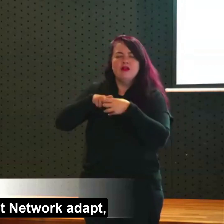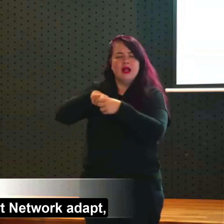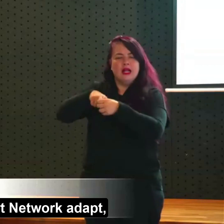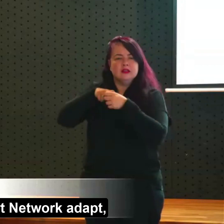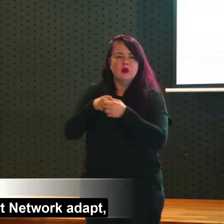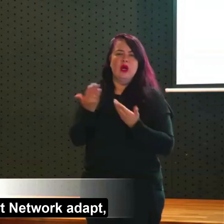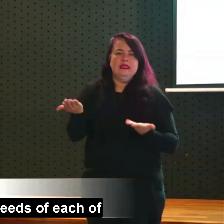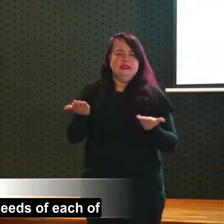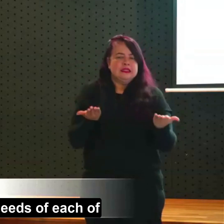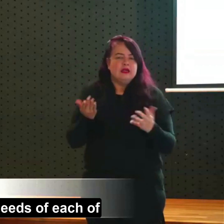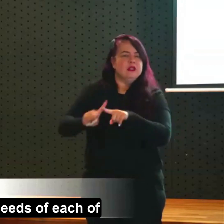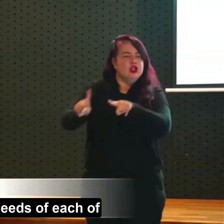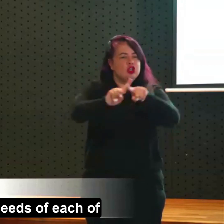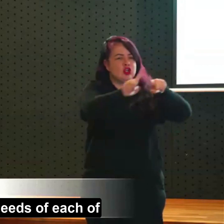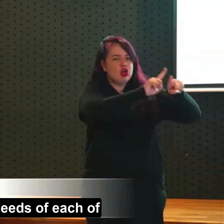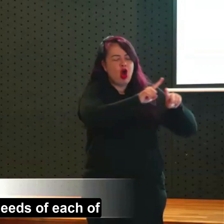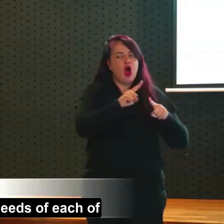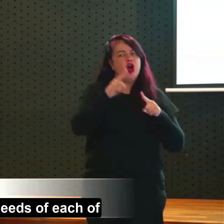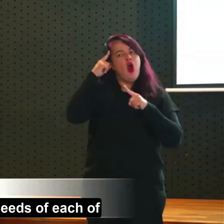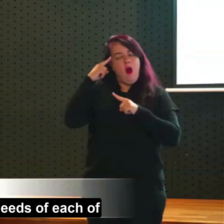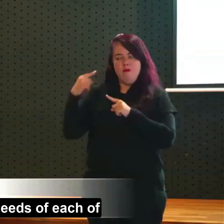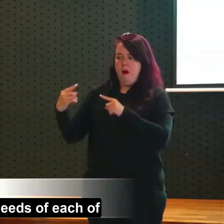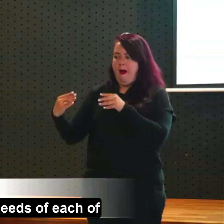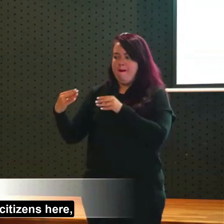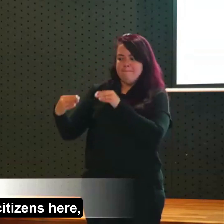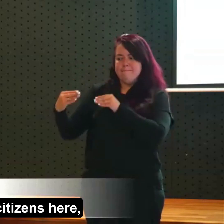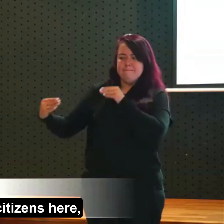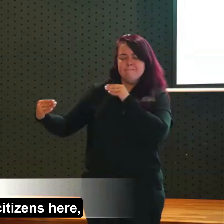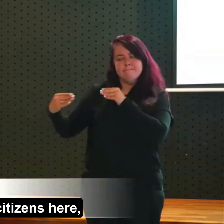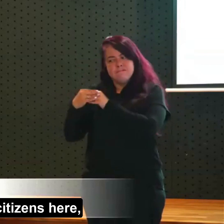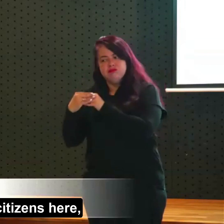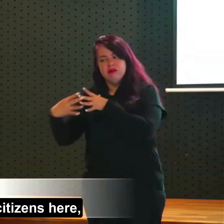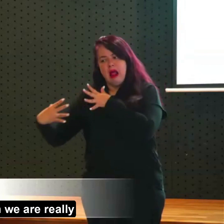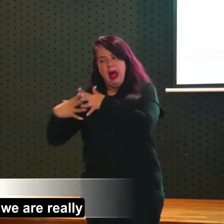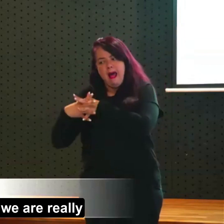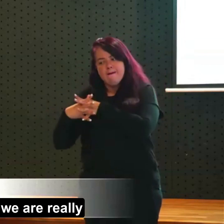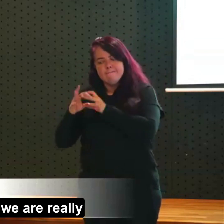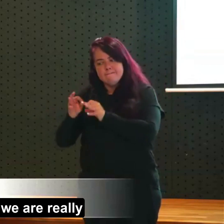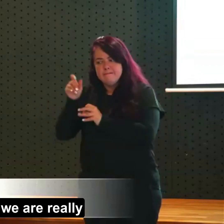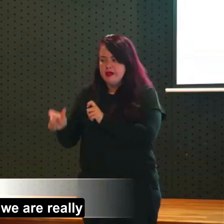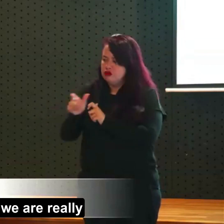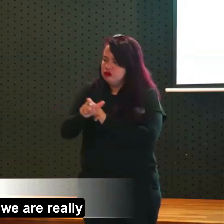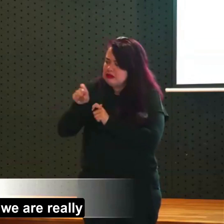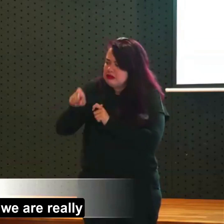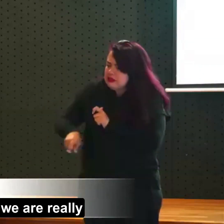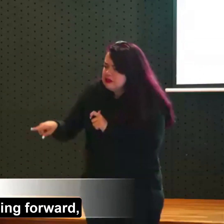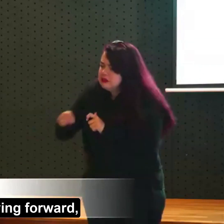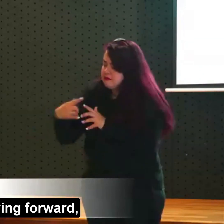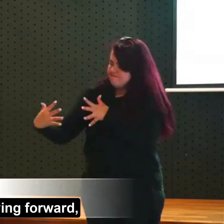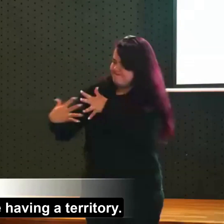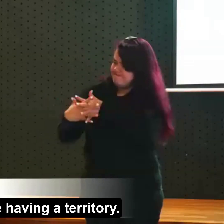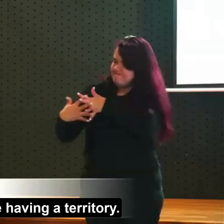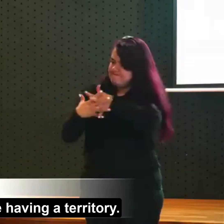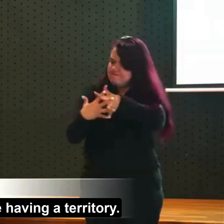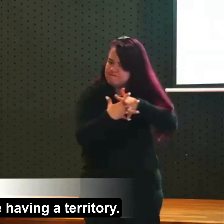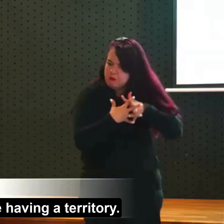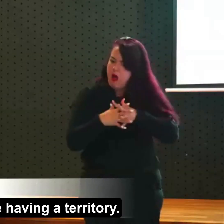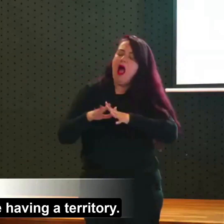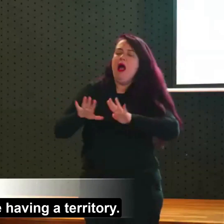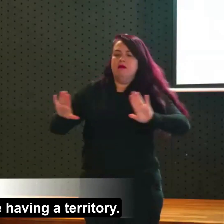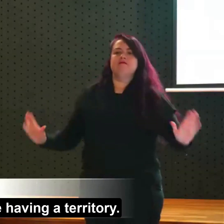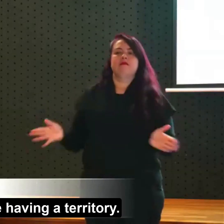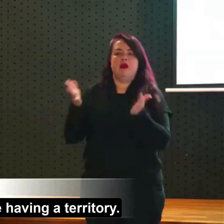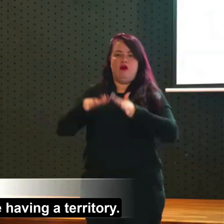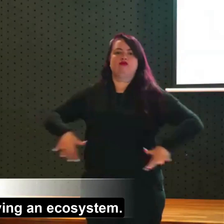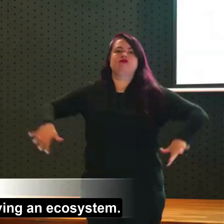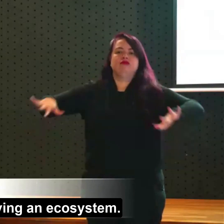network adapts to the needs of each of the citizens here, then we are really moving forward and we are